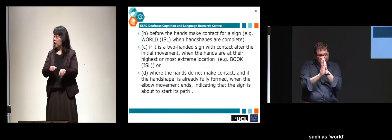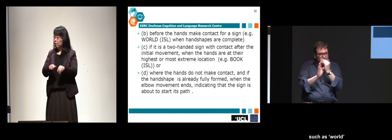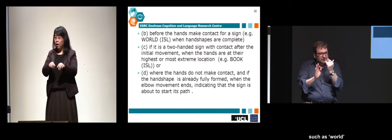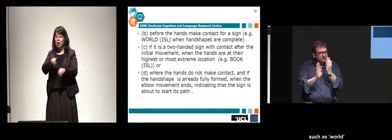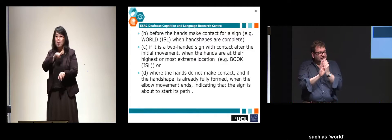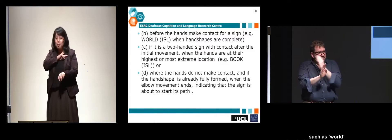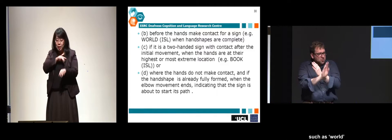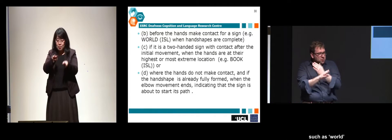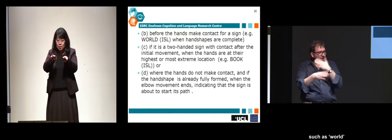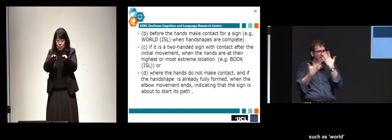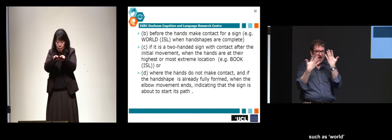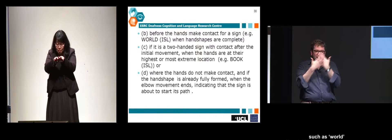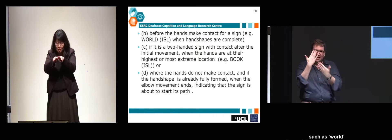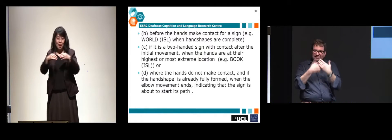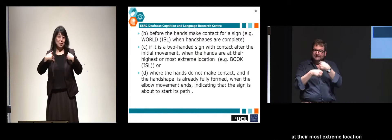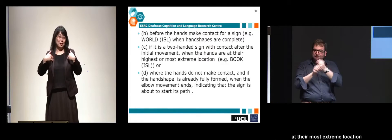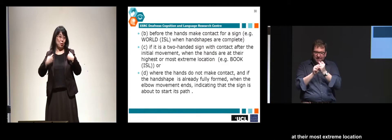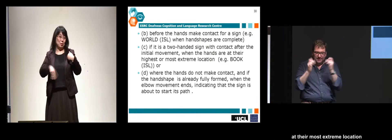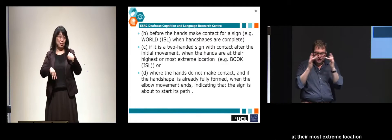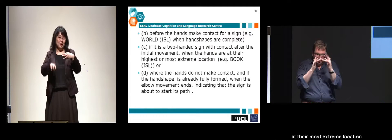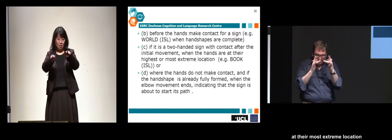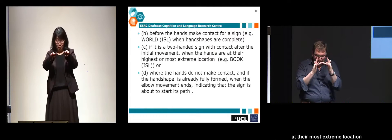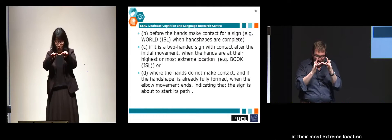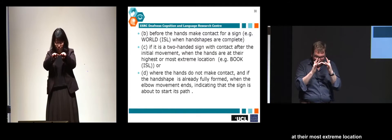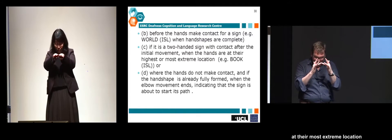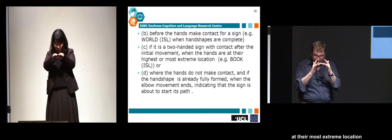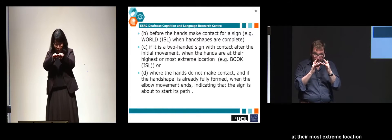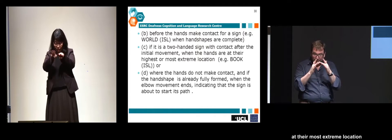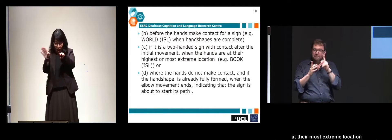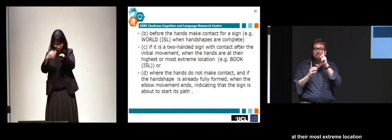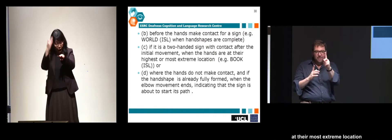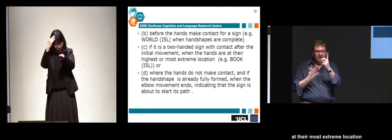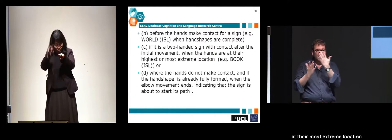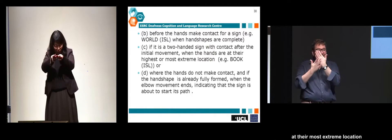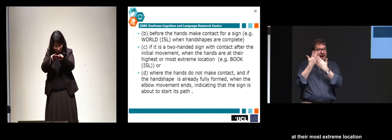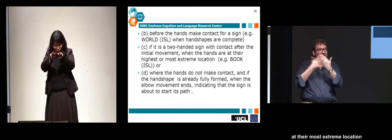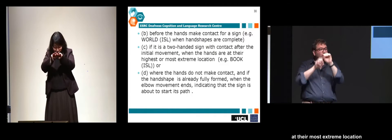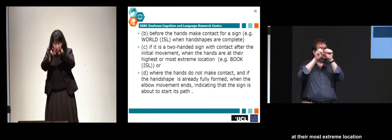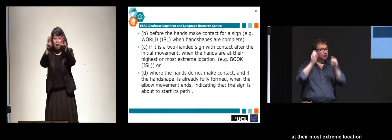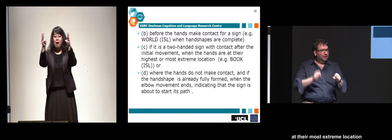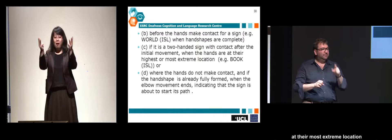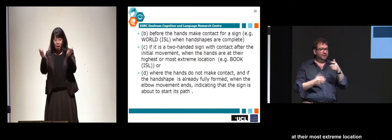I coded from when the signs were at their most extreme location.